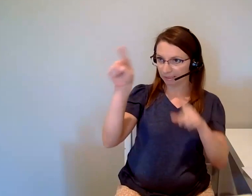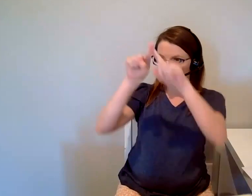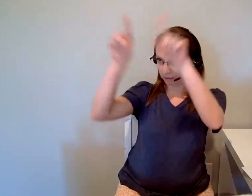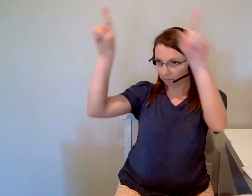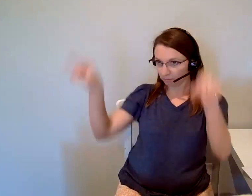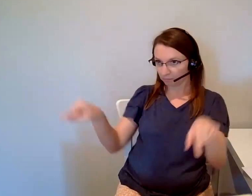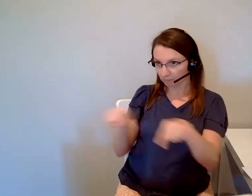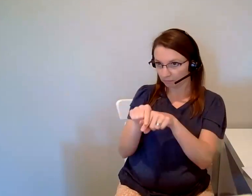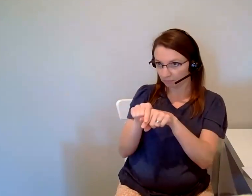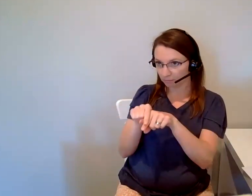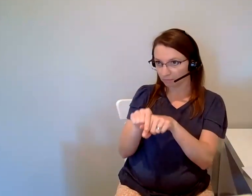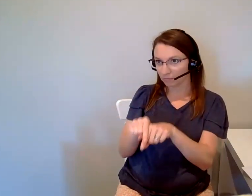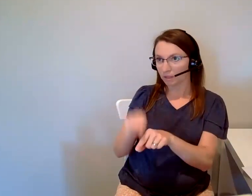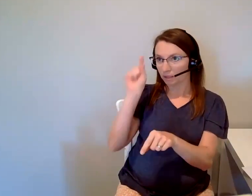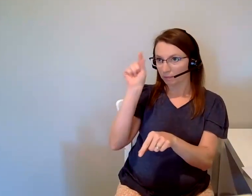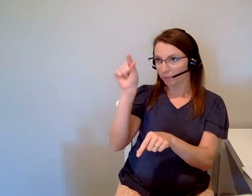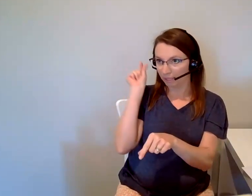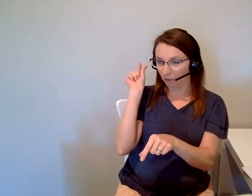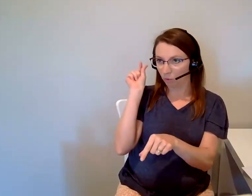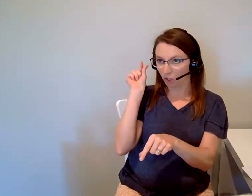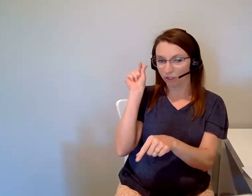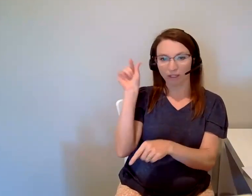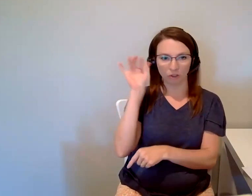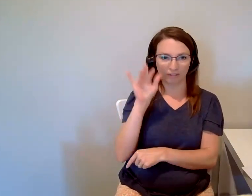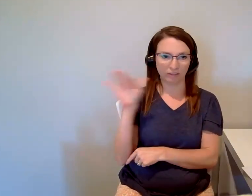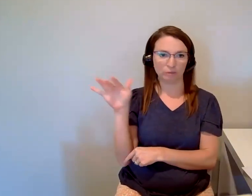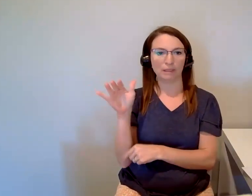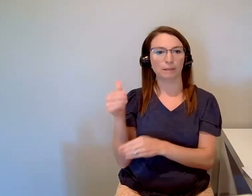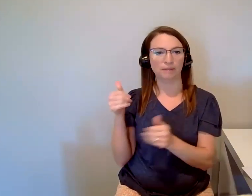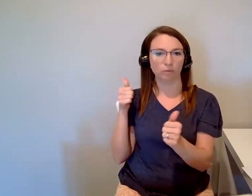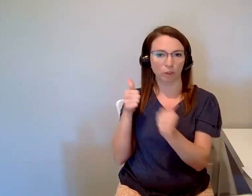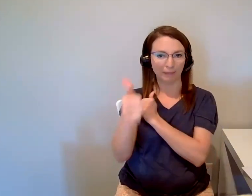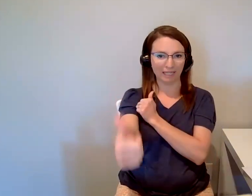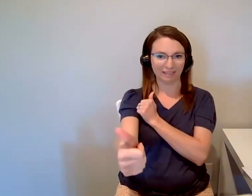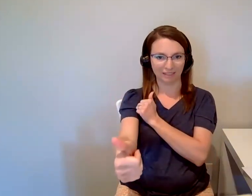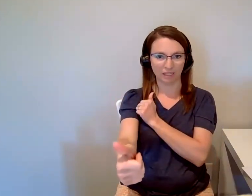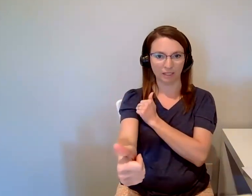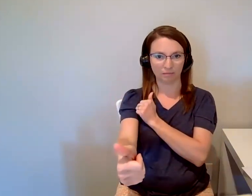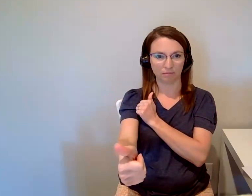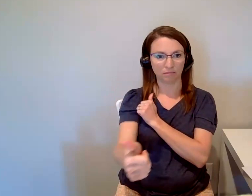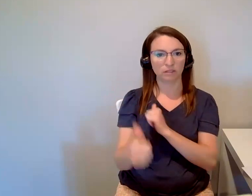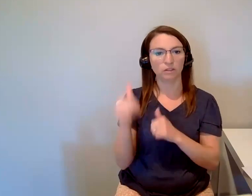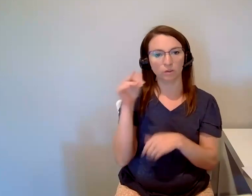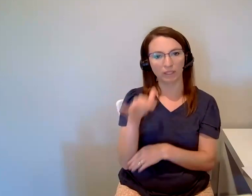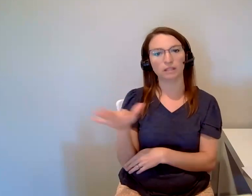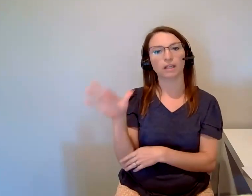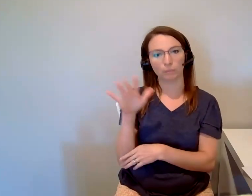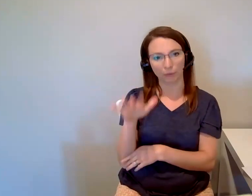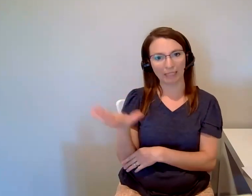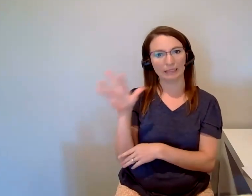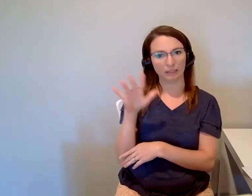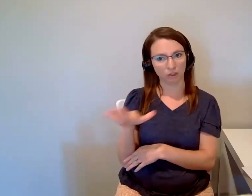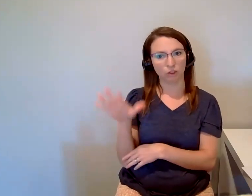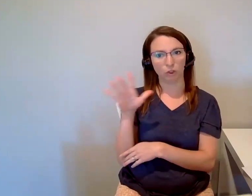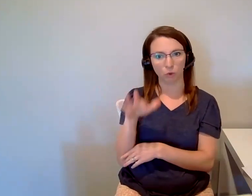sign, pick out a word, and try to finger spell it before you pass the sign. That's a good way to kind of practice